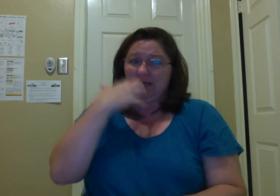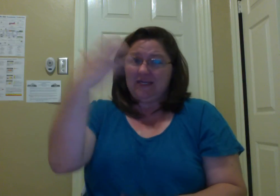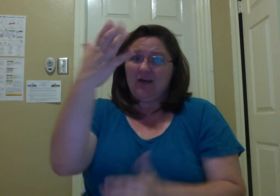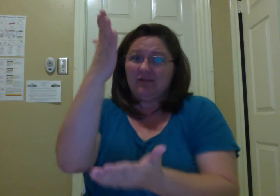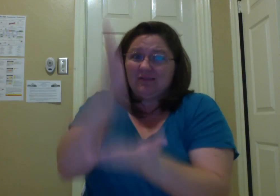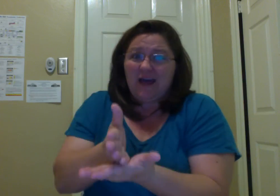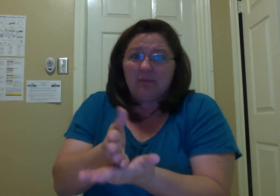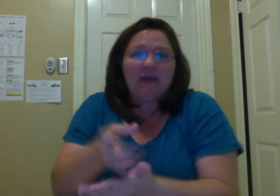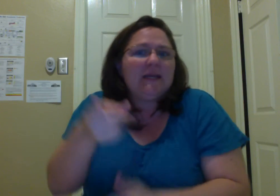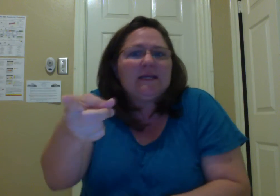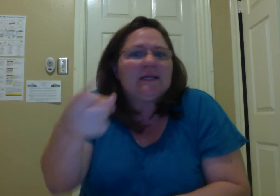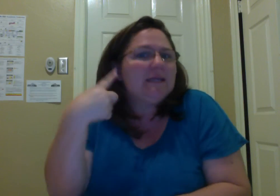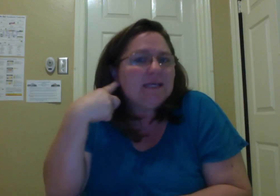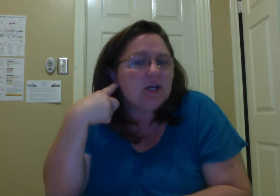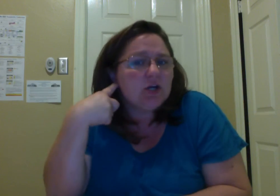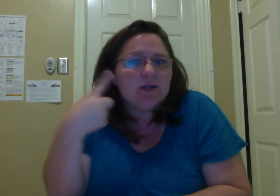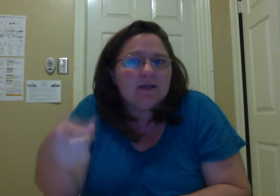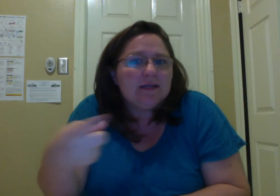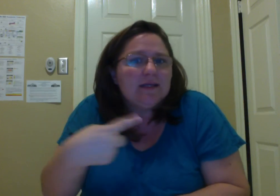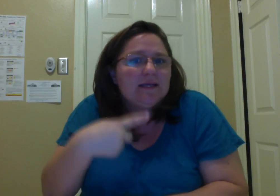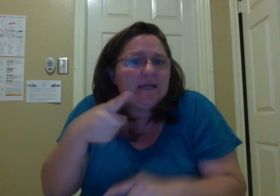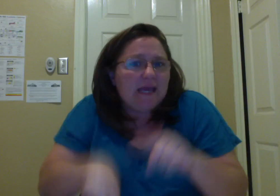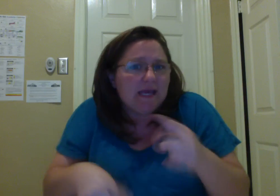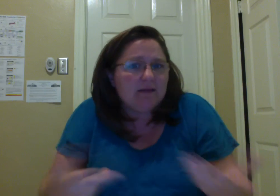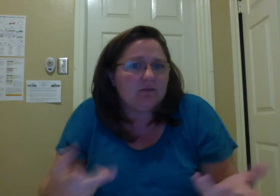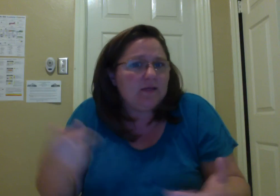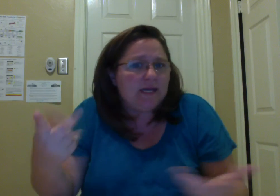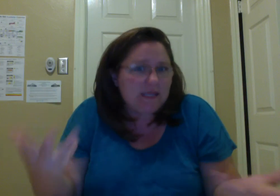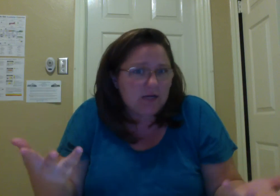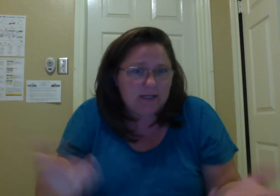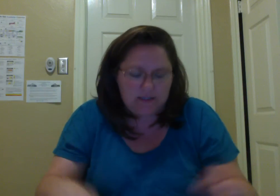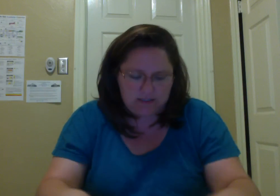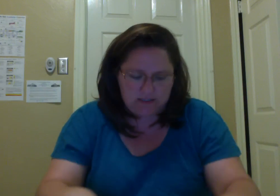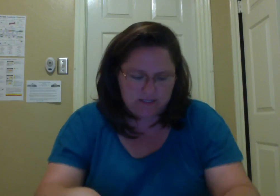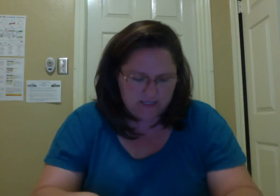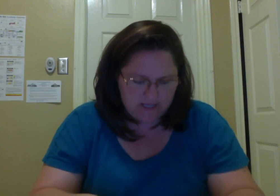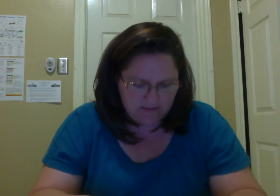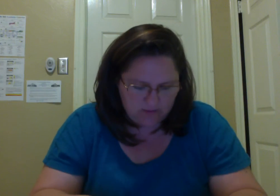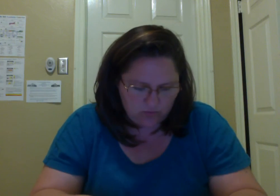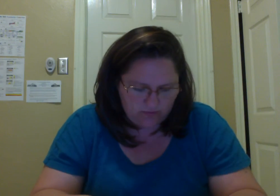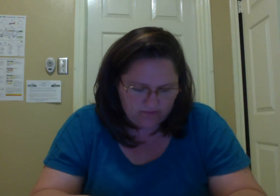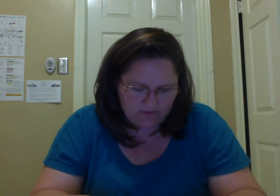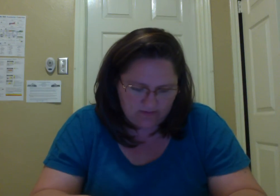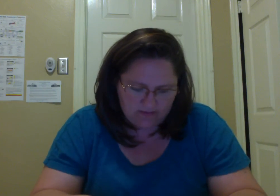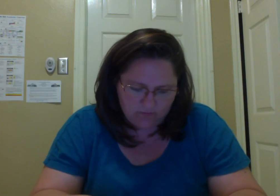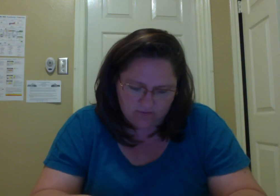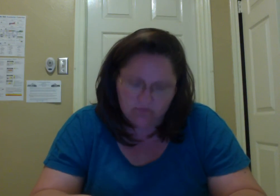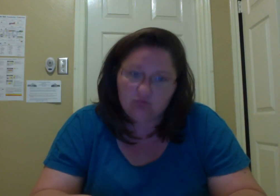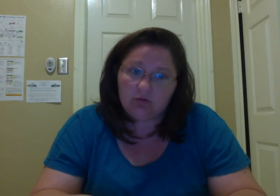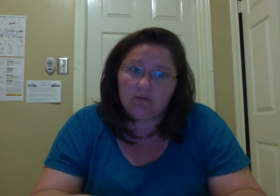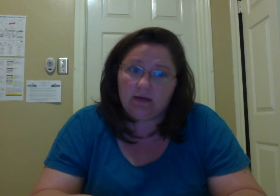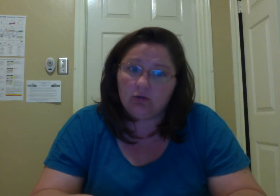yell stop, and here he can't, so he can't hear me. And then Laura says he never runs in the street without